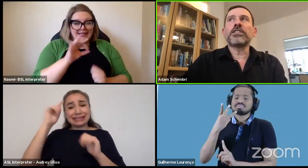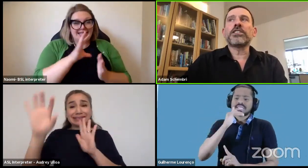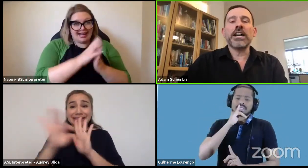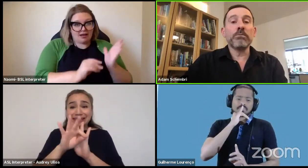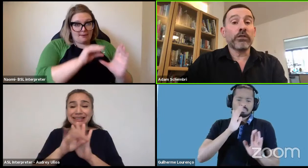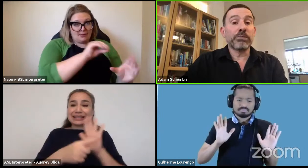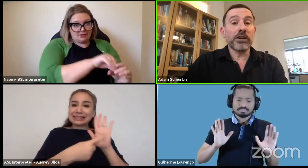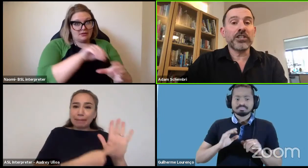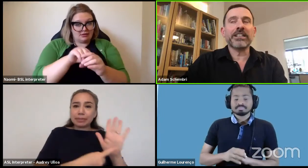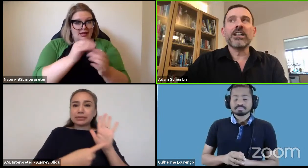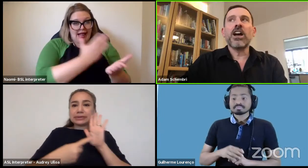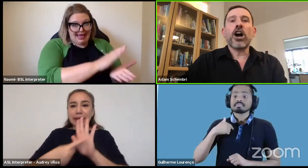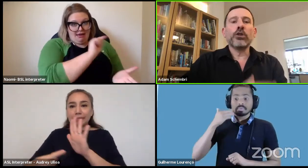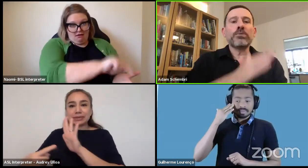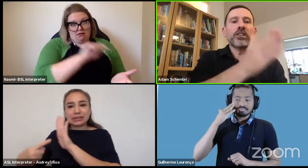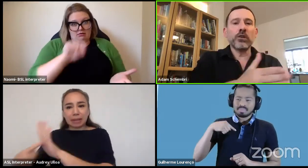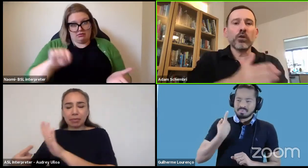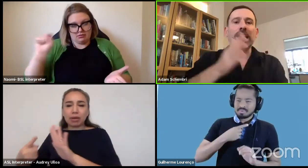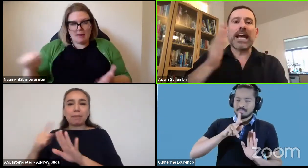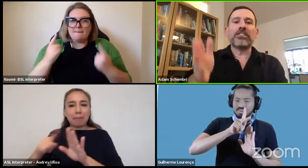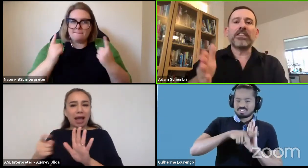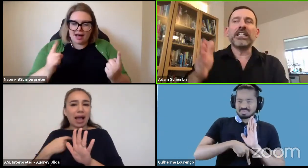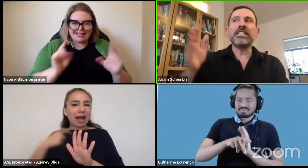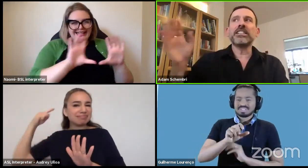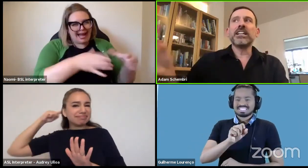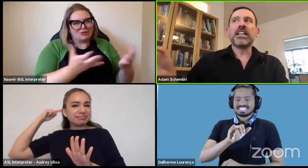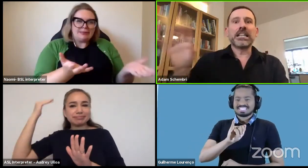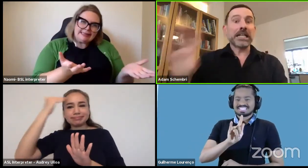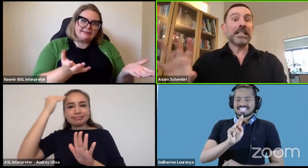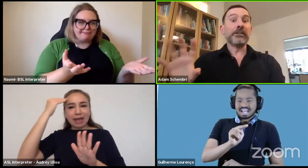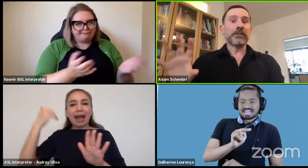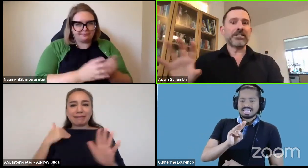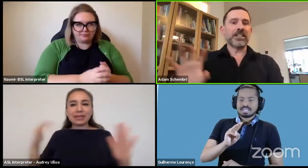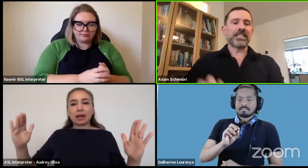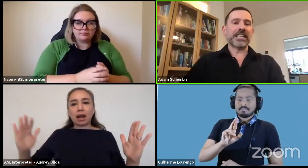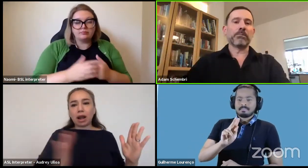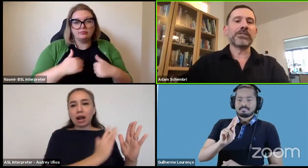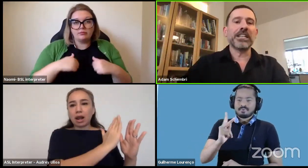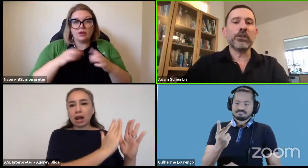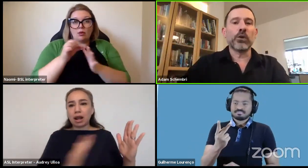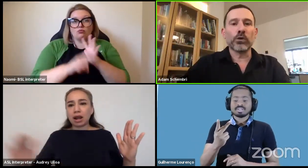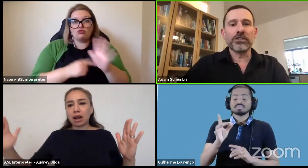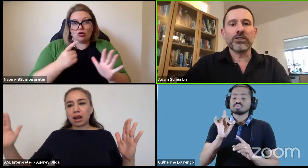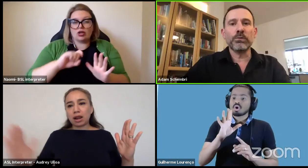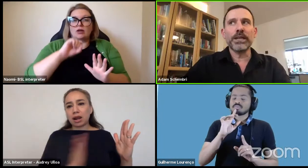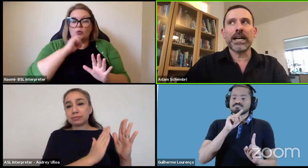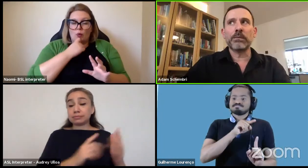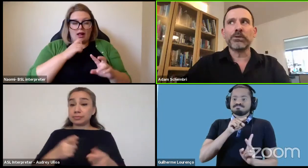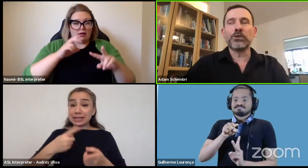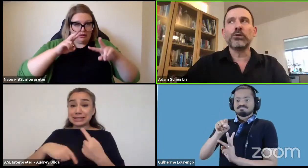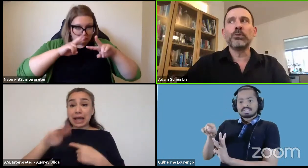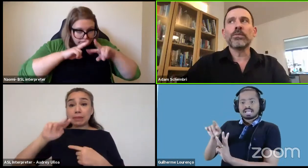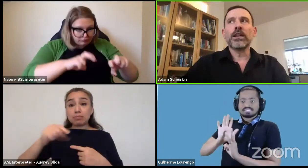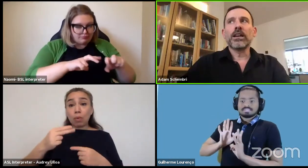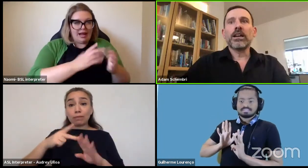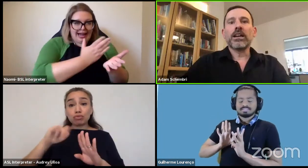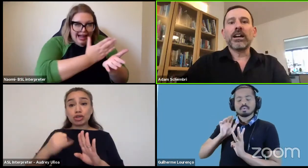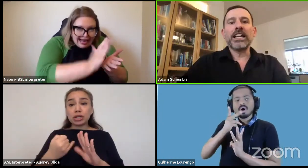the SignMorph project hopes to look at these clearest examples in order to be able